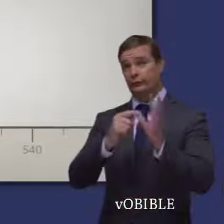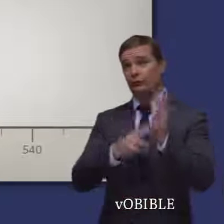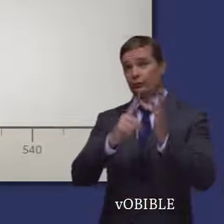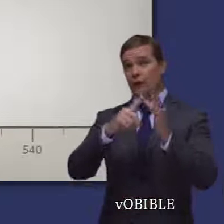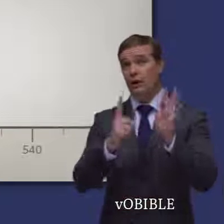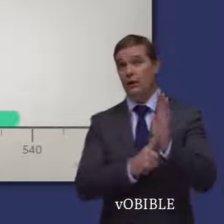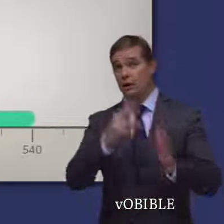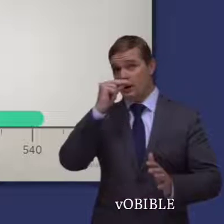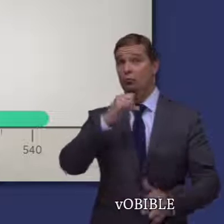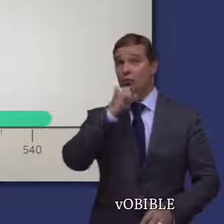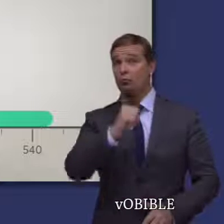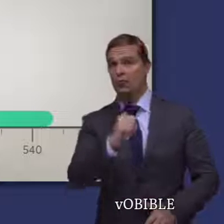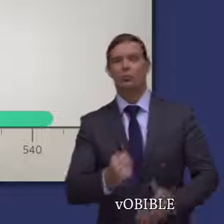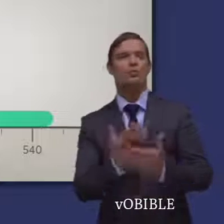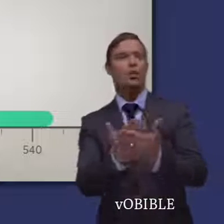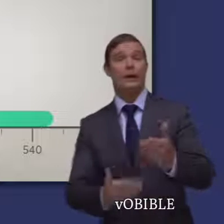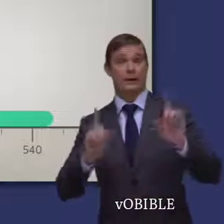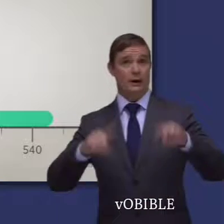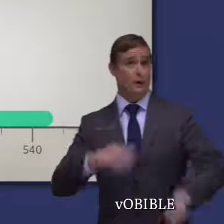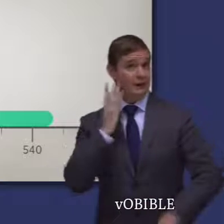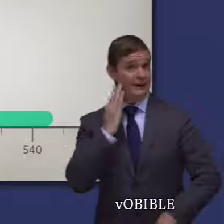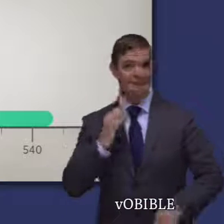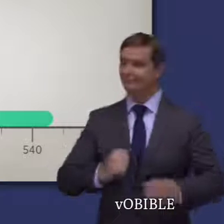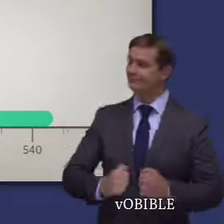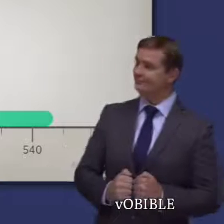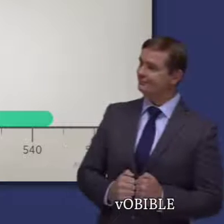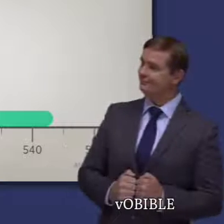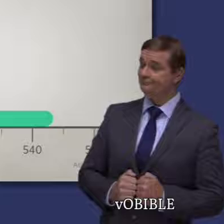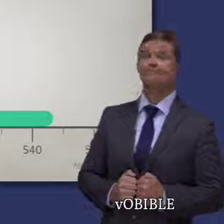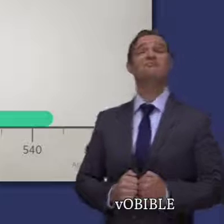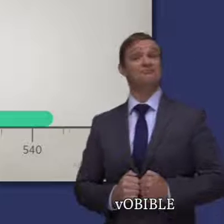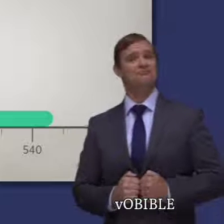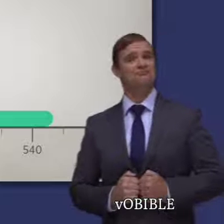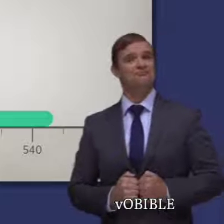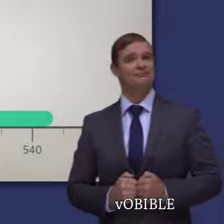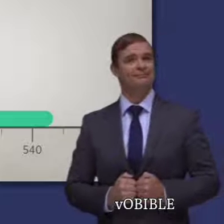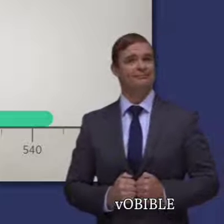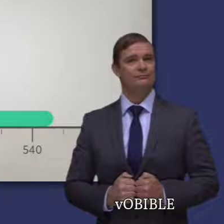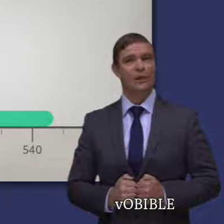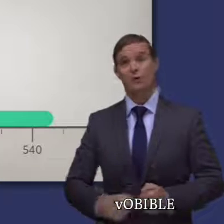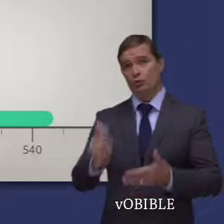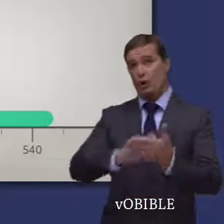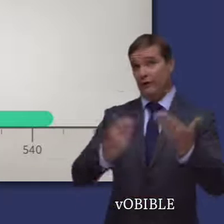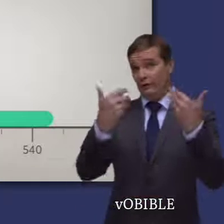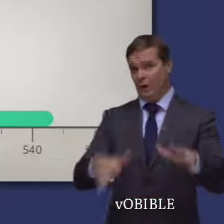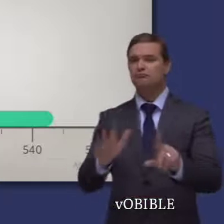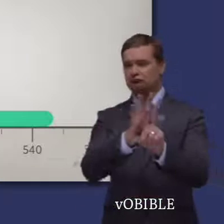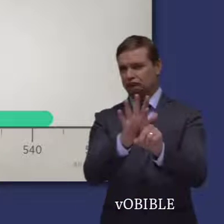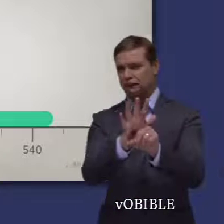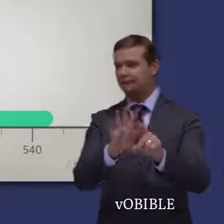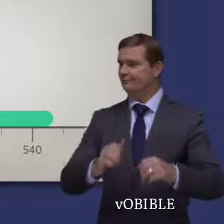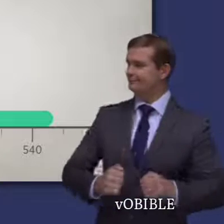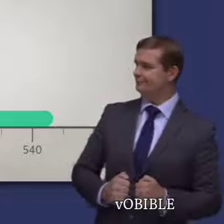Daniel opens his book by relating events that began in 618 BCE when he was still a young man.